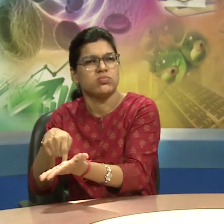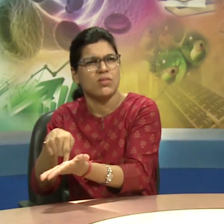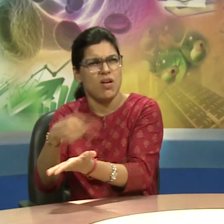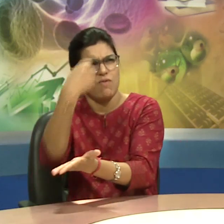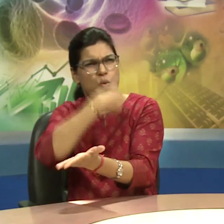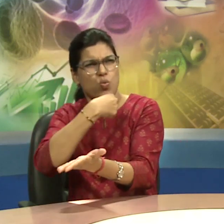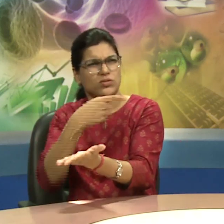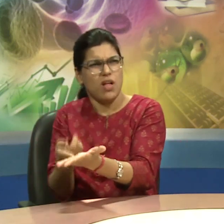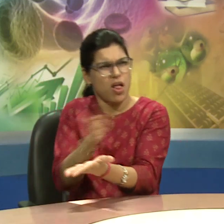exploitation.